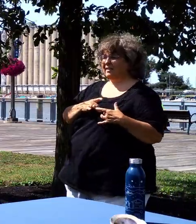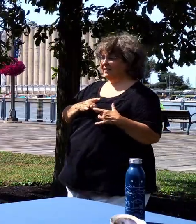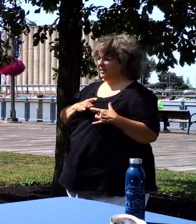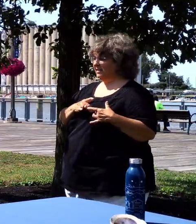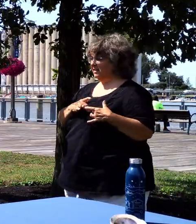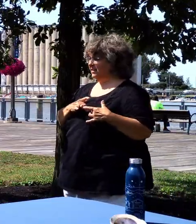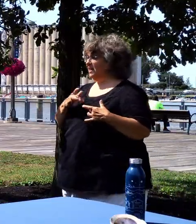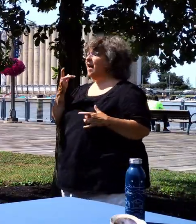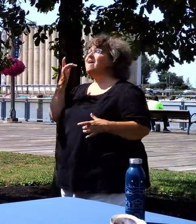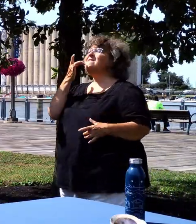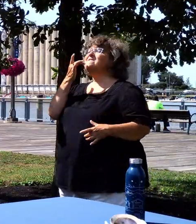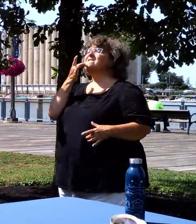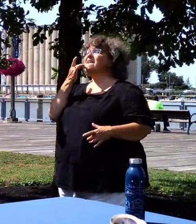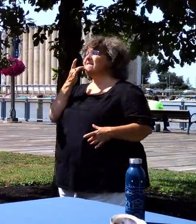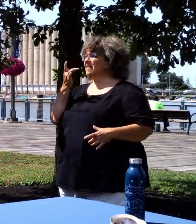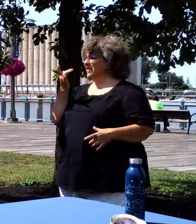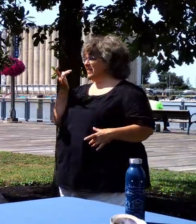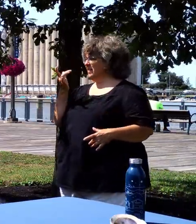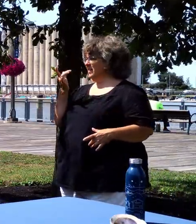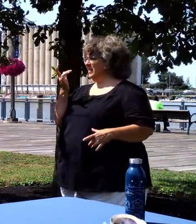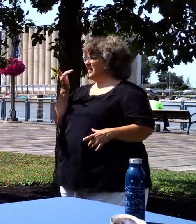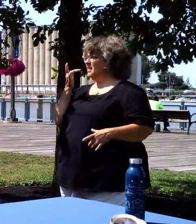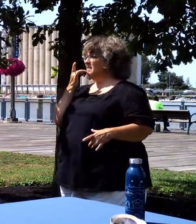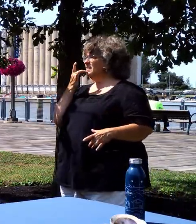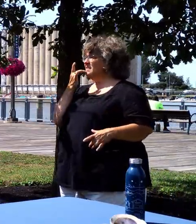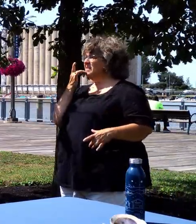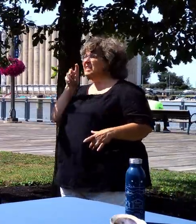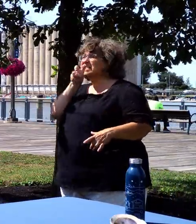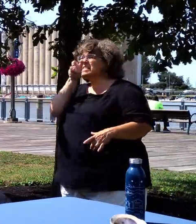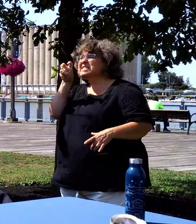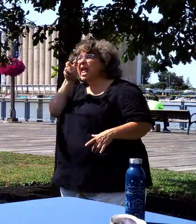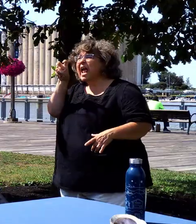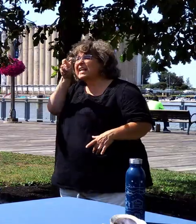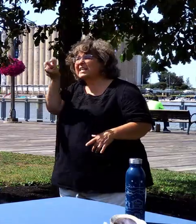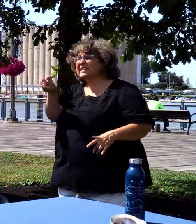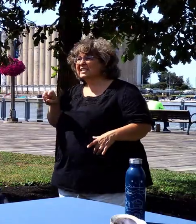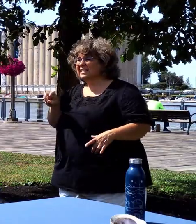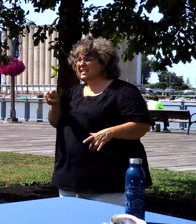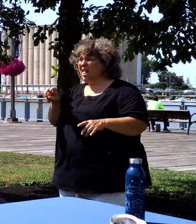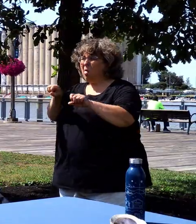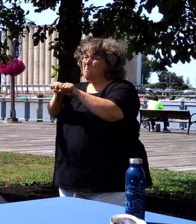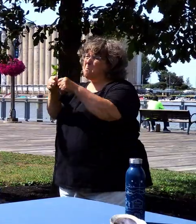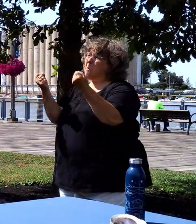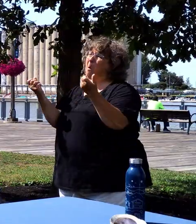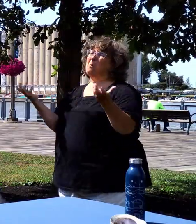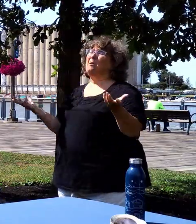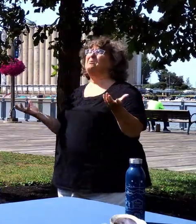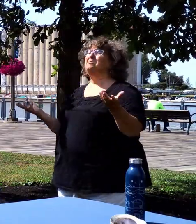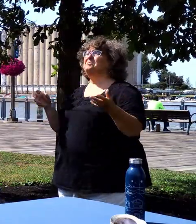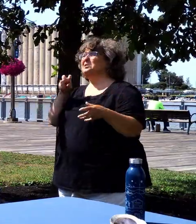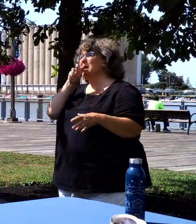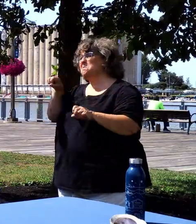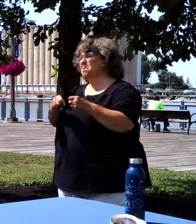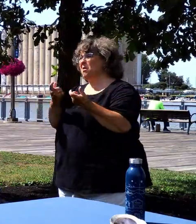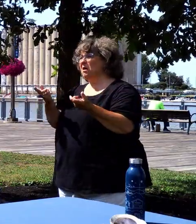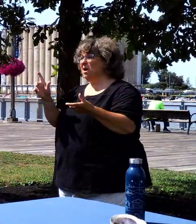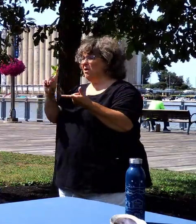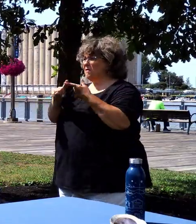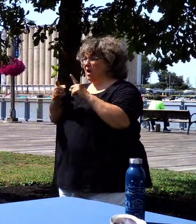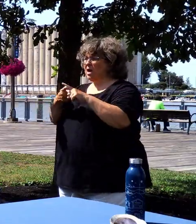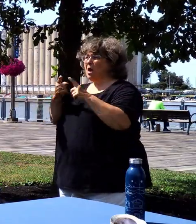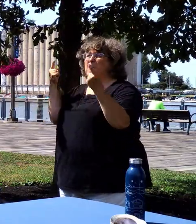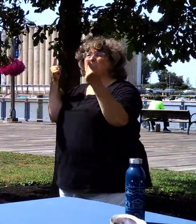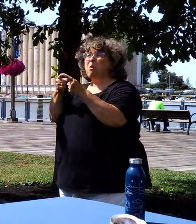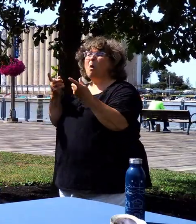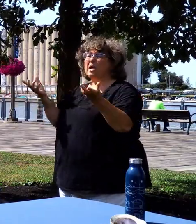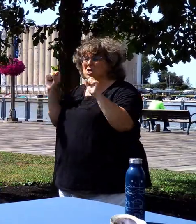And the favorite thing I made, it's already hardening. I made a snake. Oh, he's also falling apart though. But friends, the point is